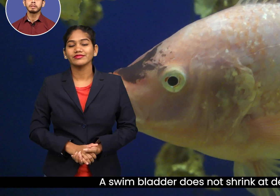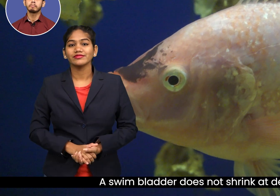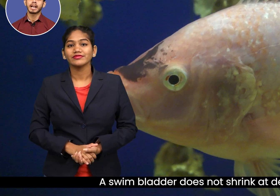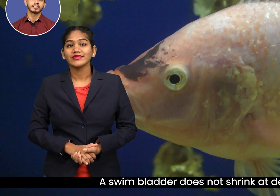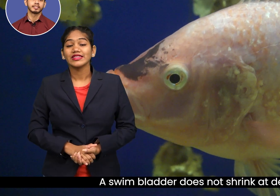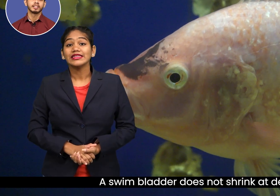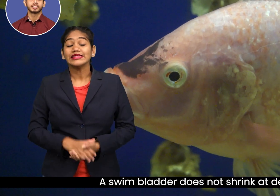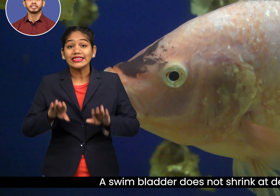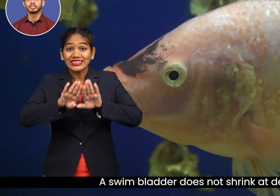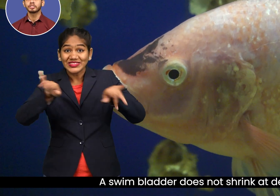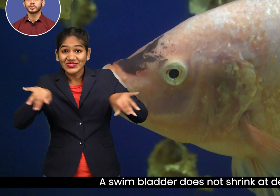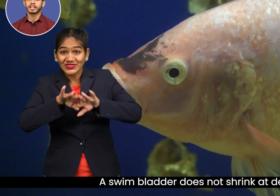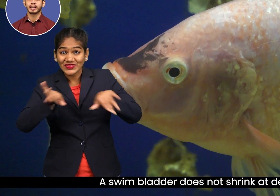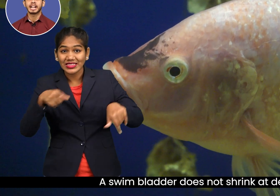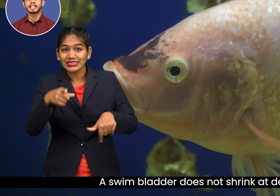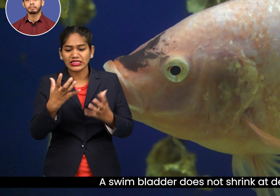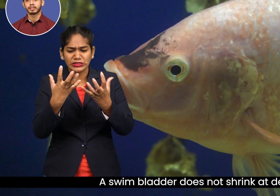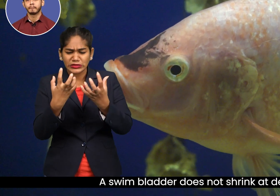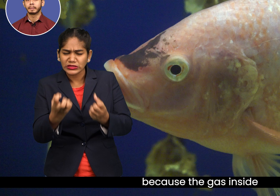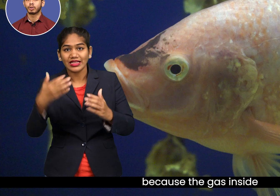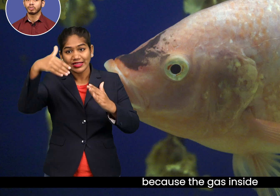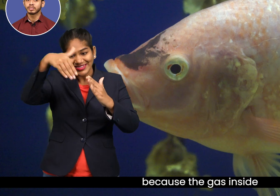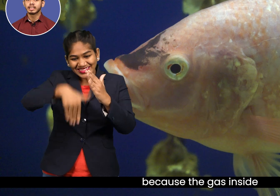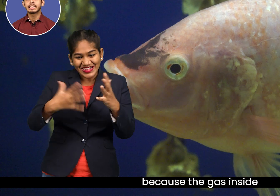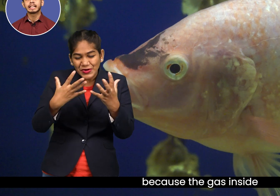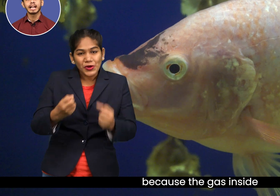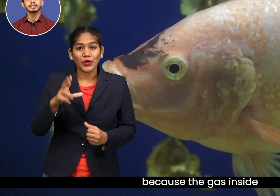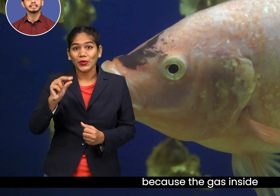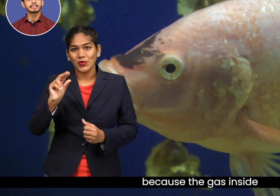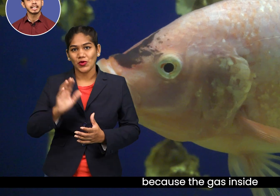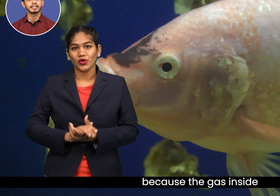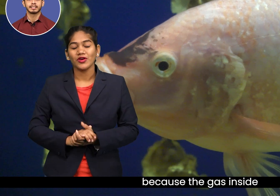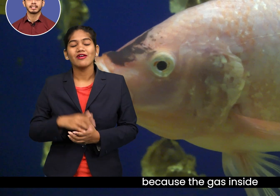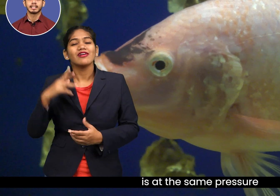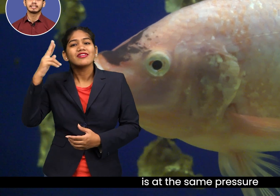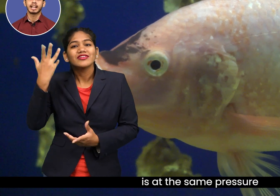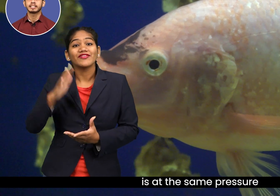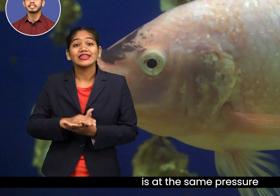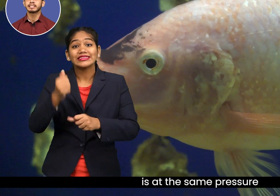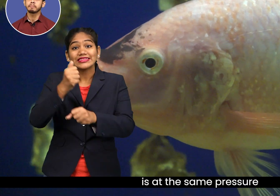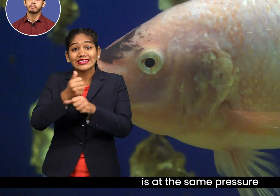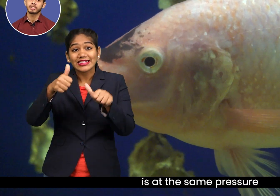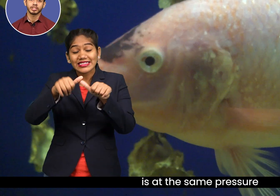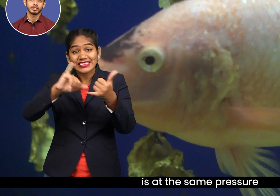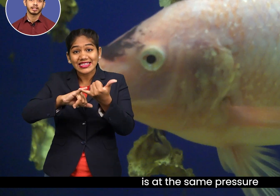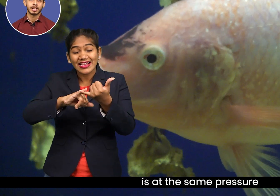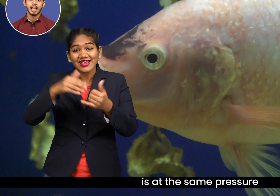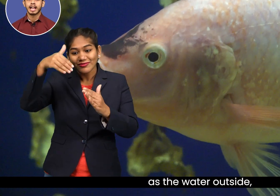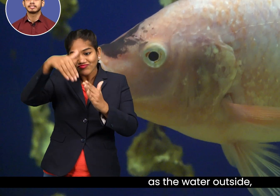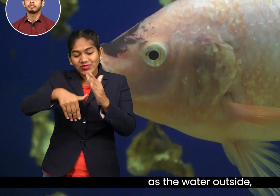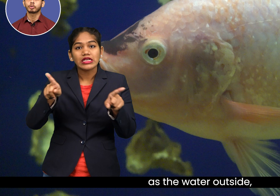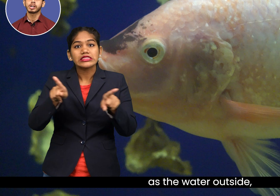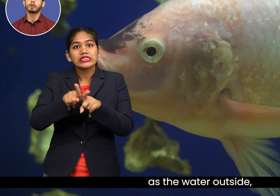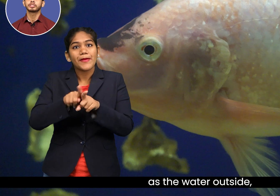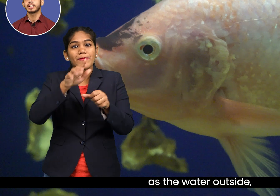A swim bladder does not shrink at depth because the gas inside is at the same pressure